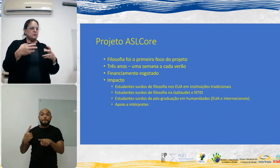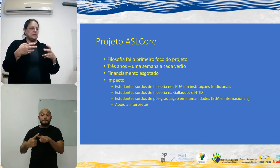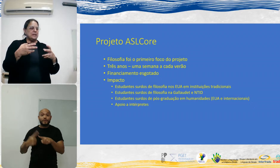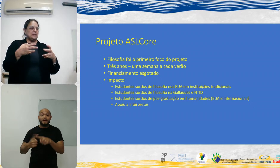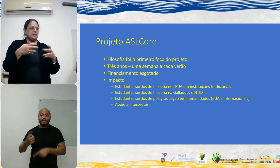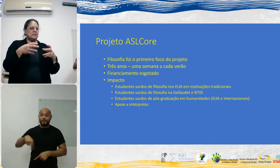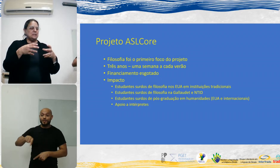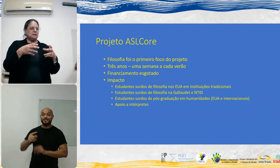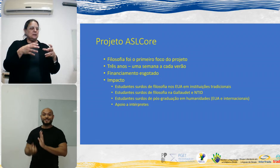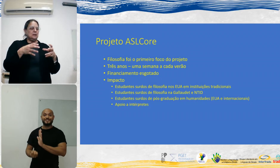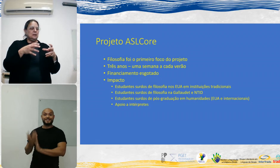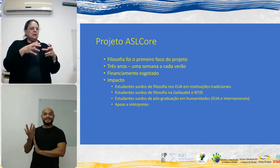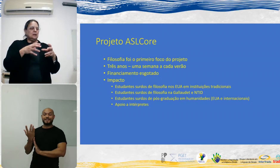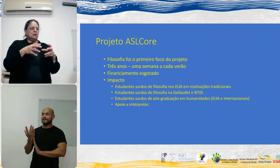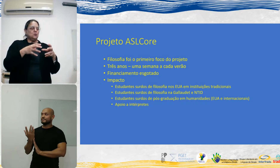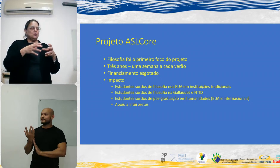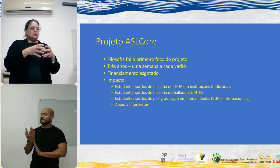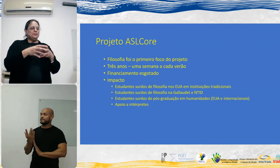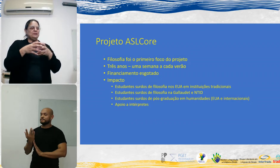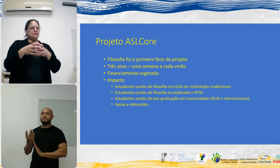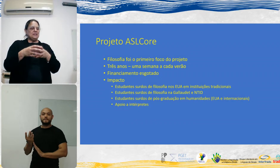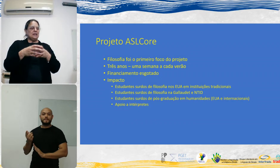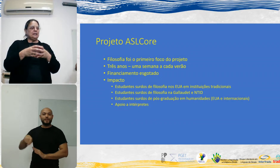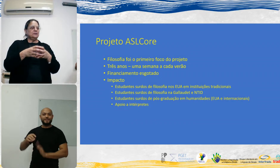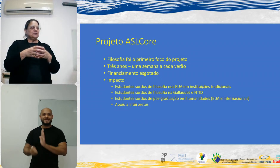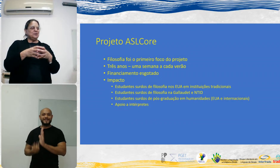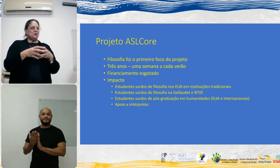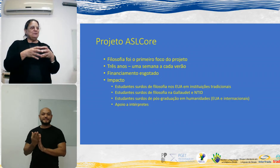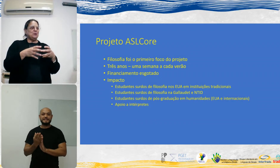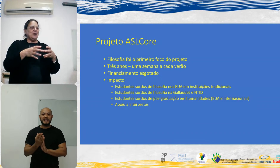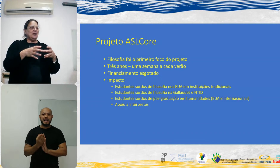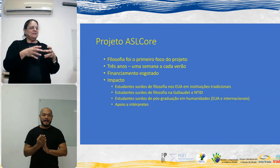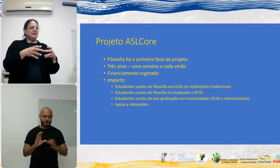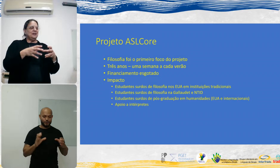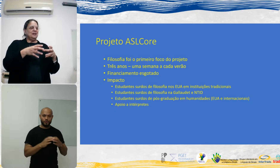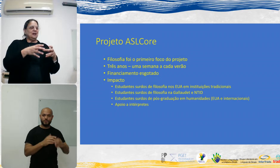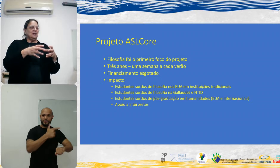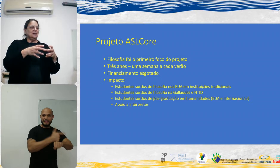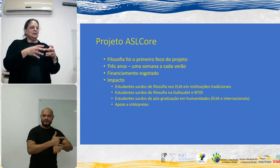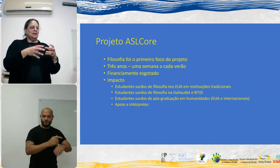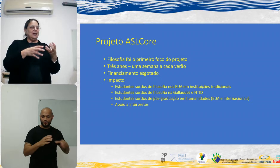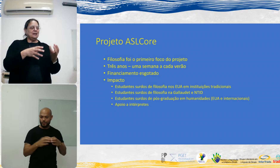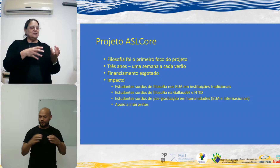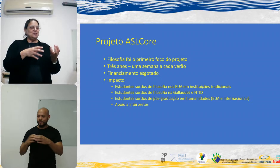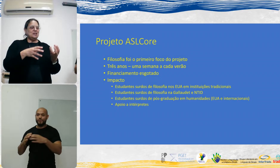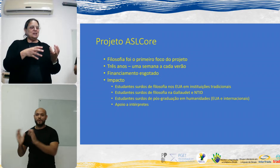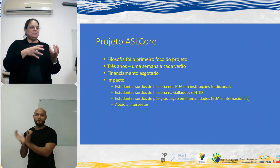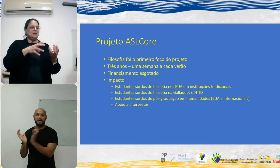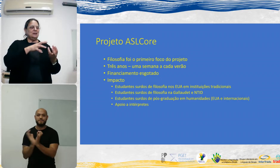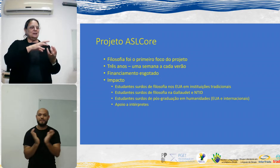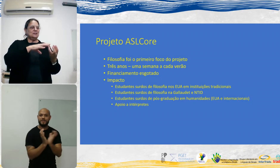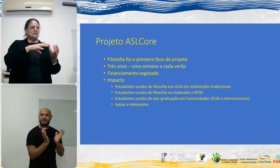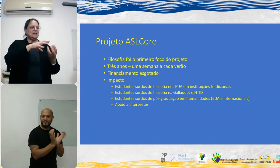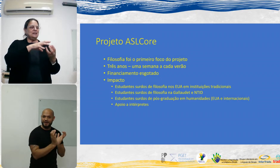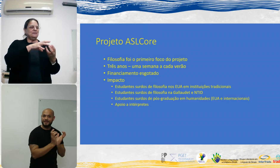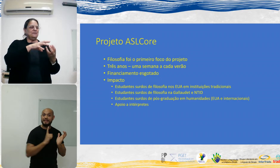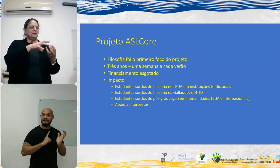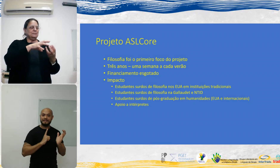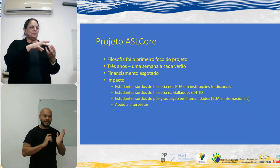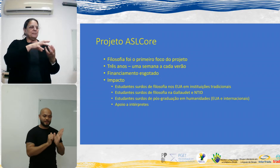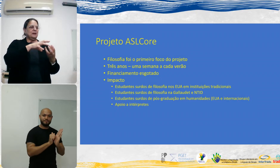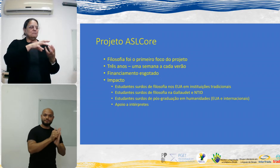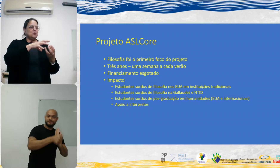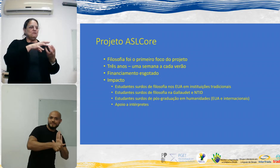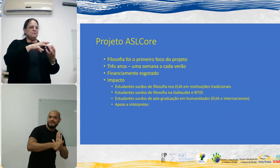we created these groups of signs. So if you have a hand shape and a set